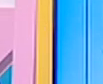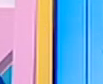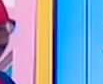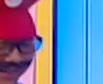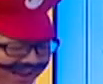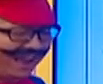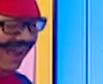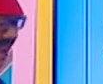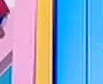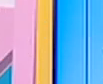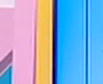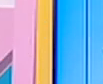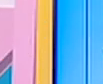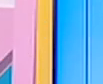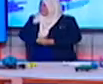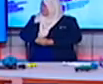Yes. Okay.